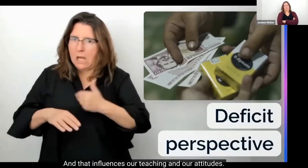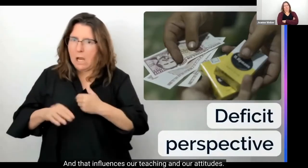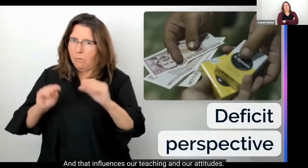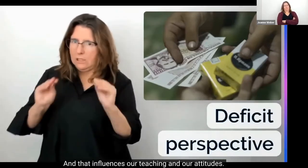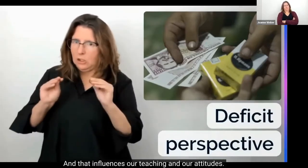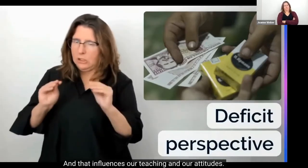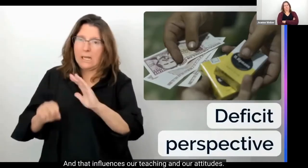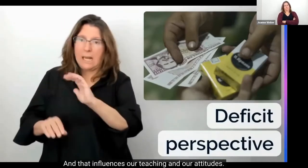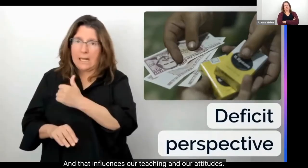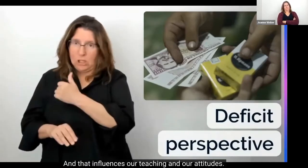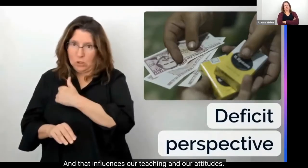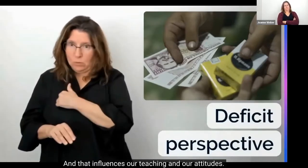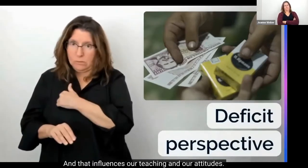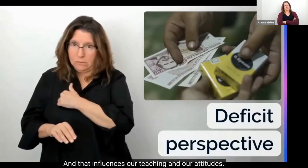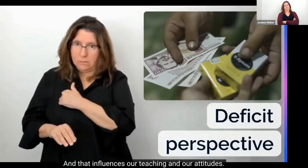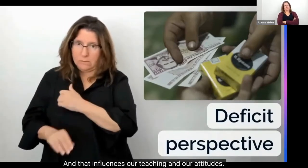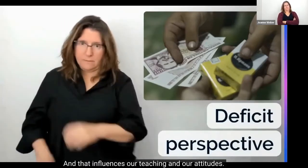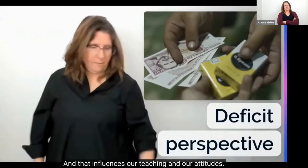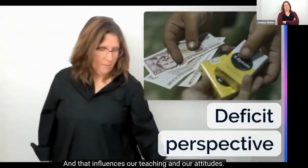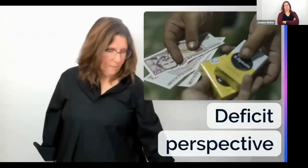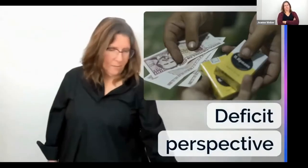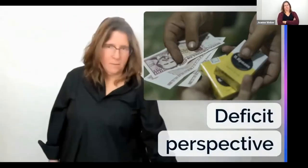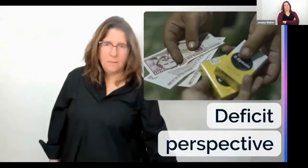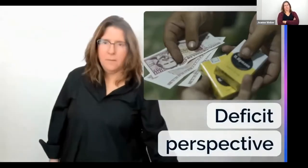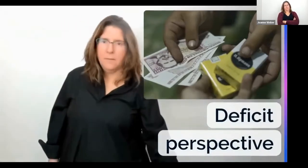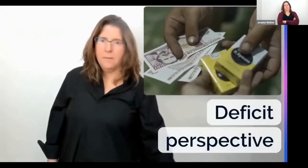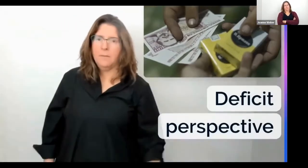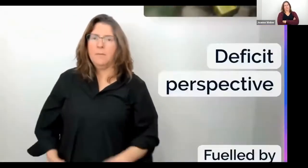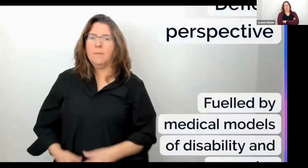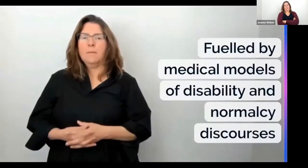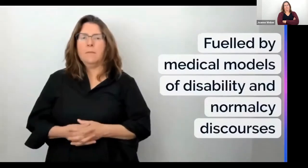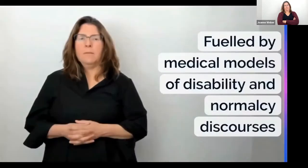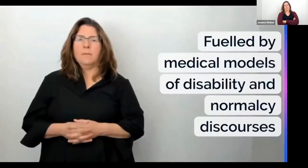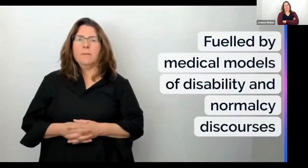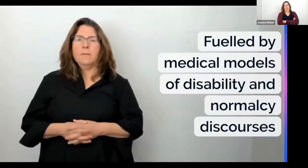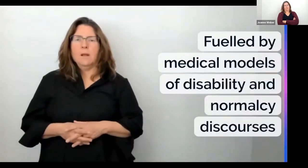And that influences our teaching and our attitudes.